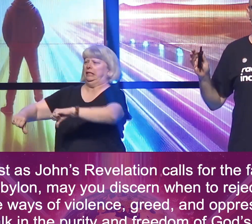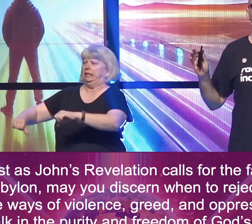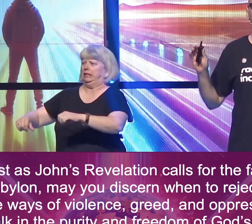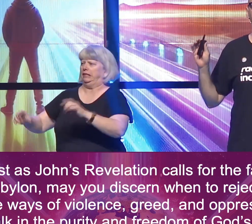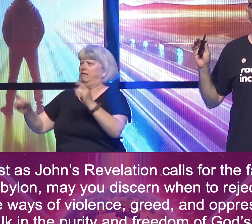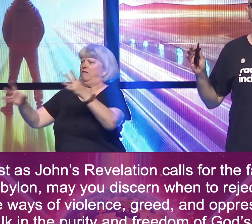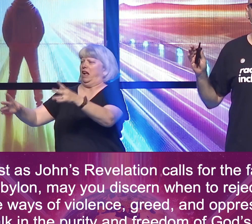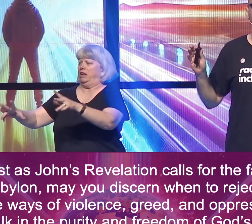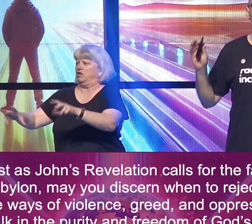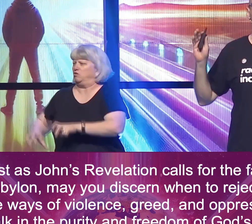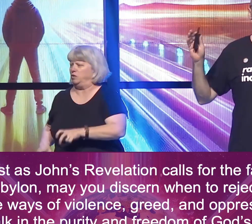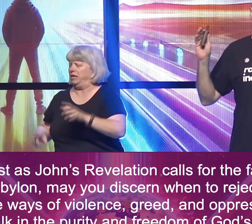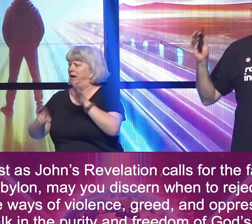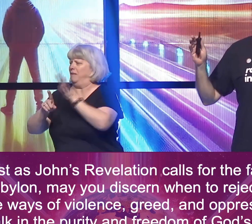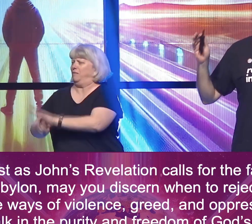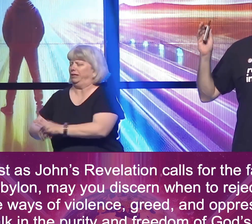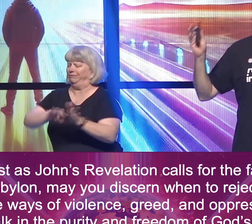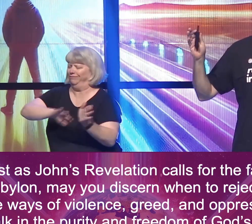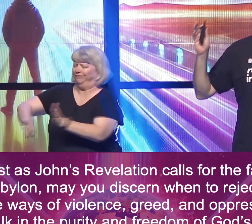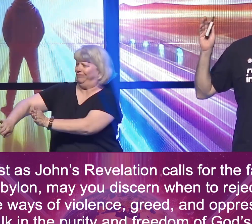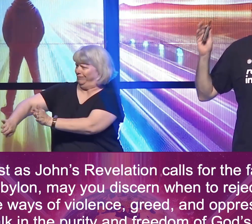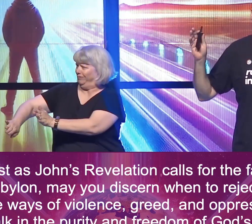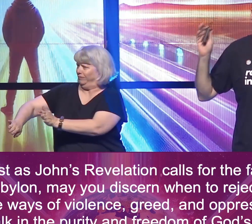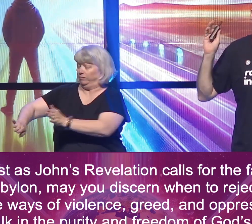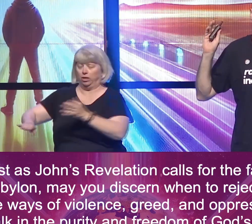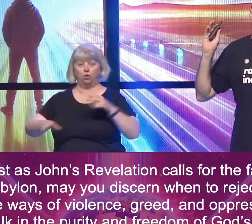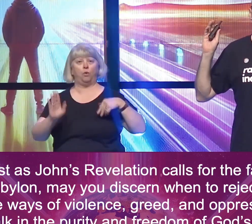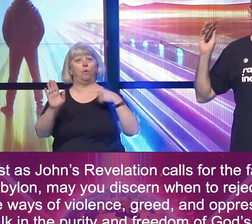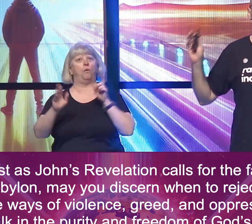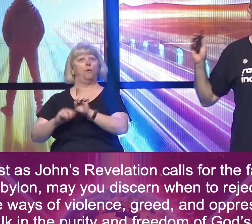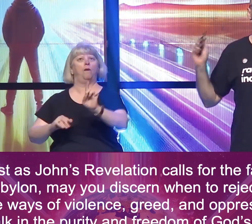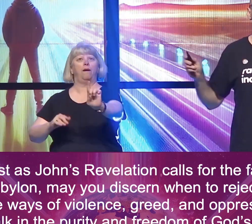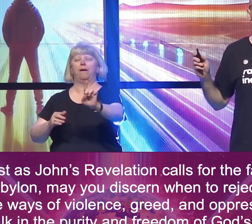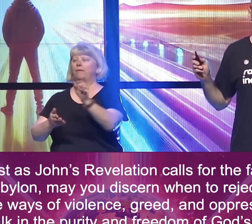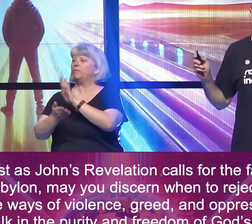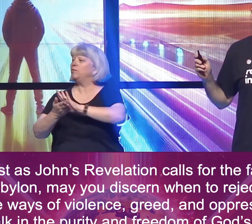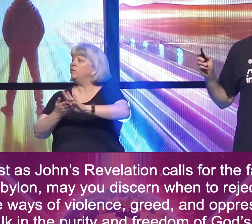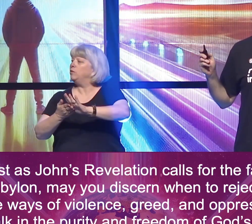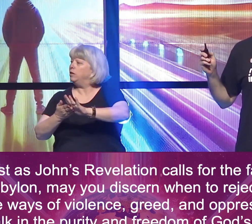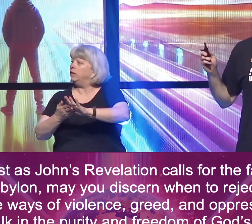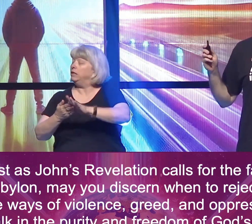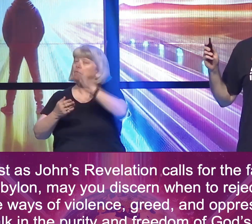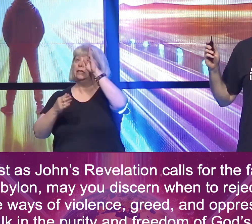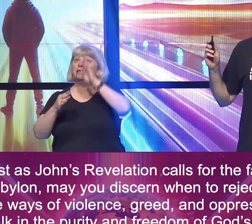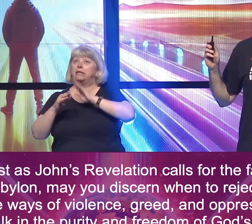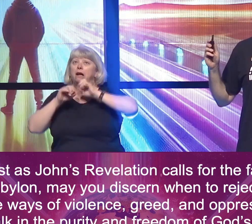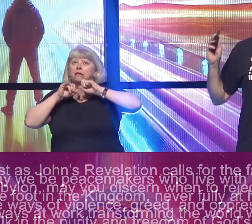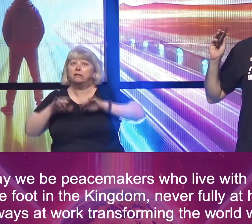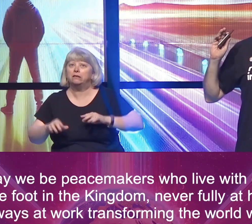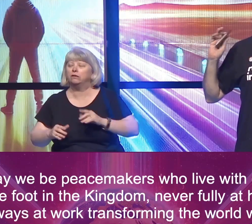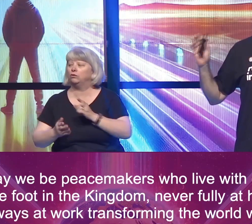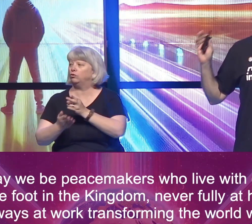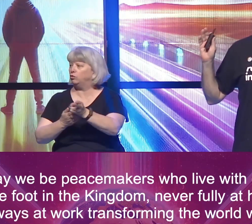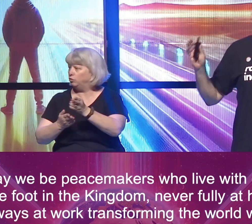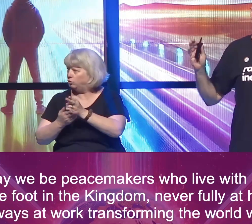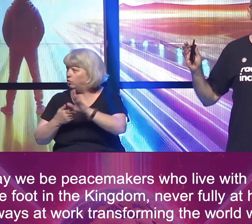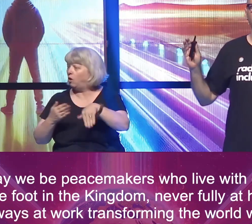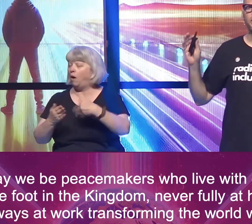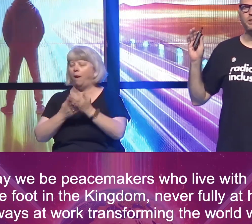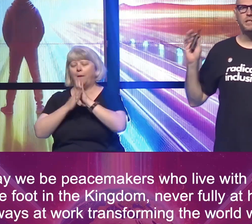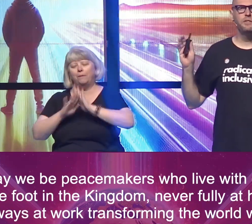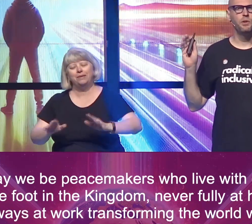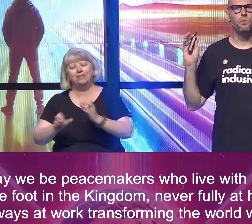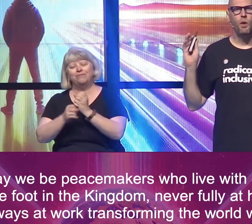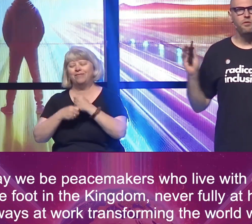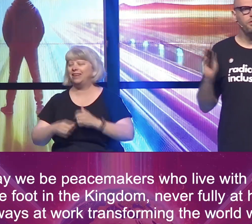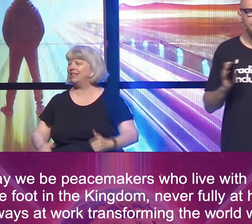violence and greed and oppression, so that you may walk in the purity and freedom of divine truth. And may we all be peacemakers